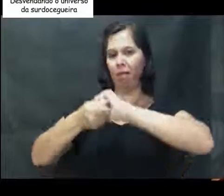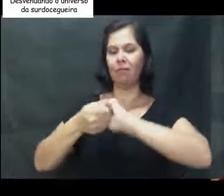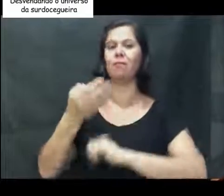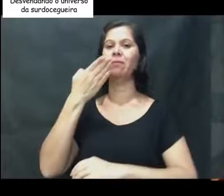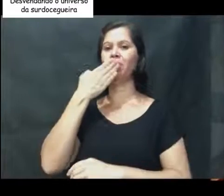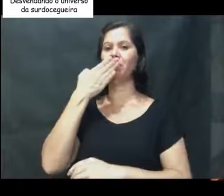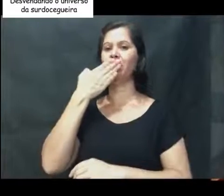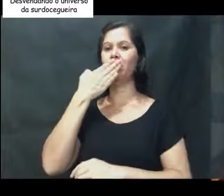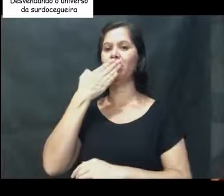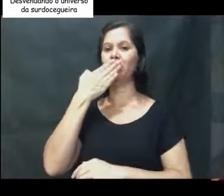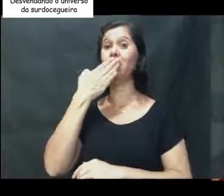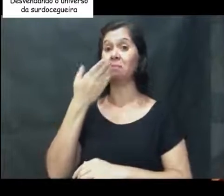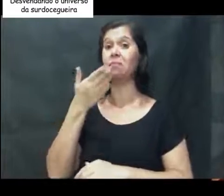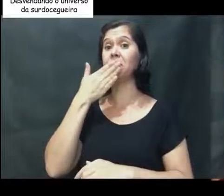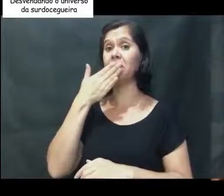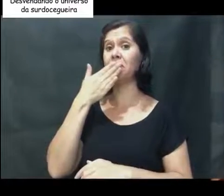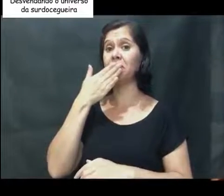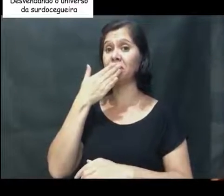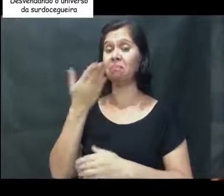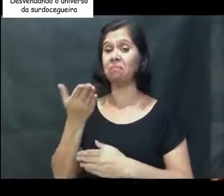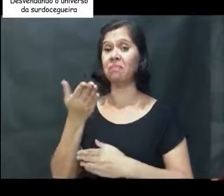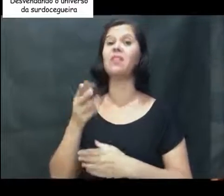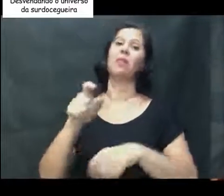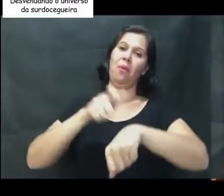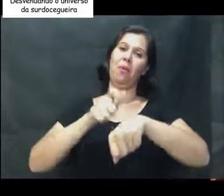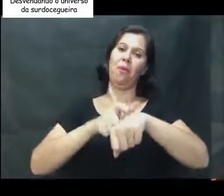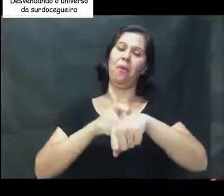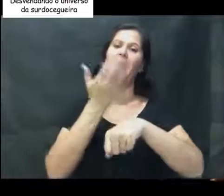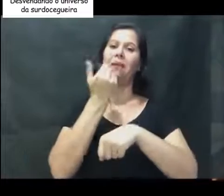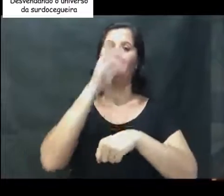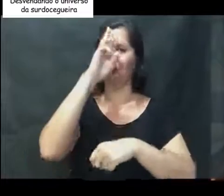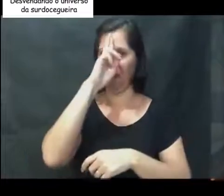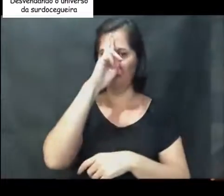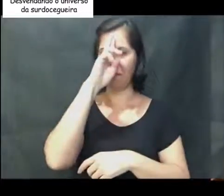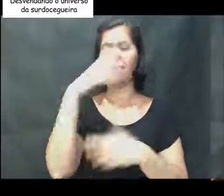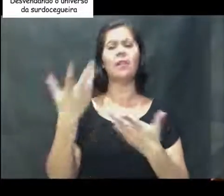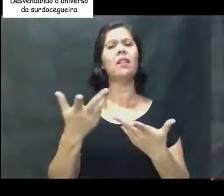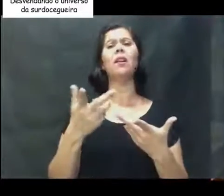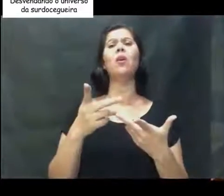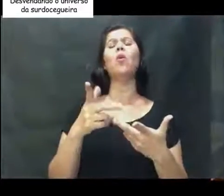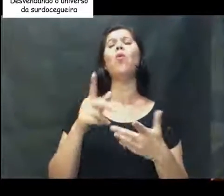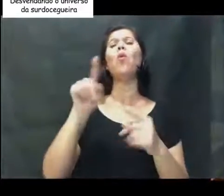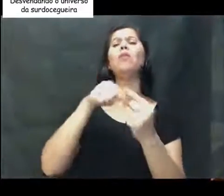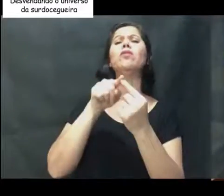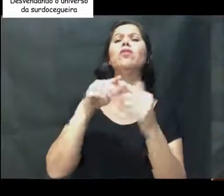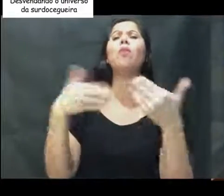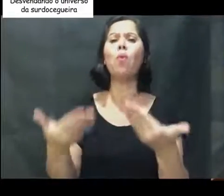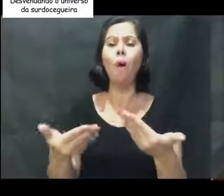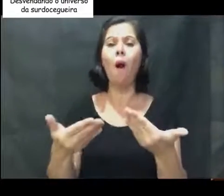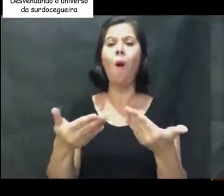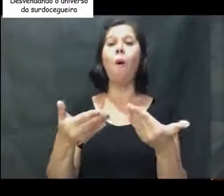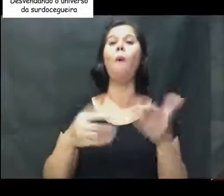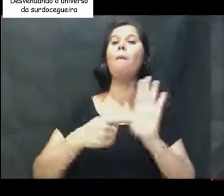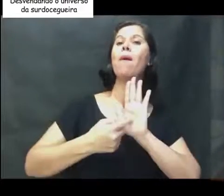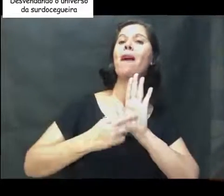leaning against his mouth. That represented eating. The object was to represent the school routine of these children